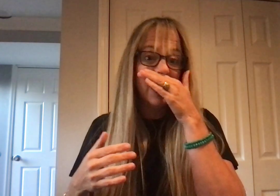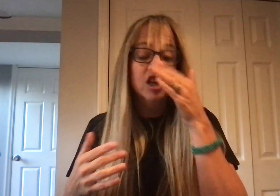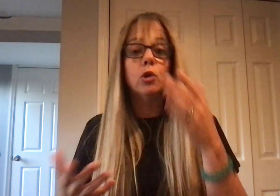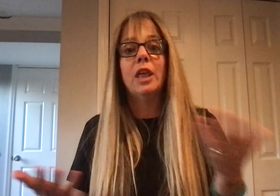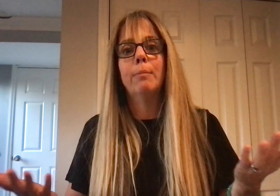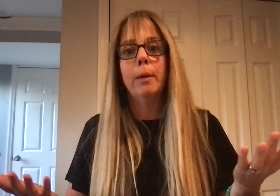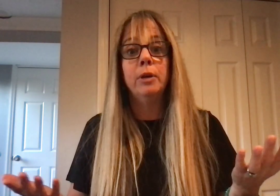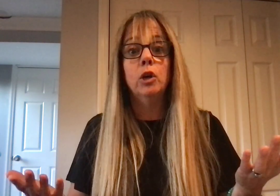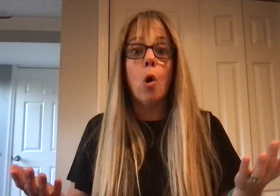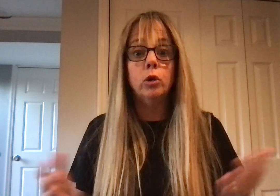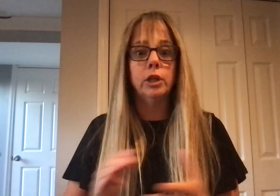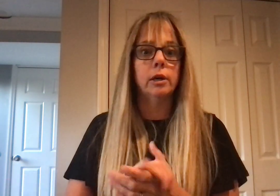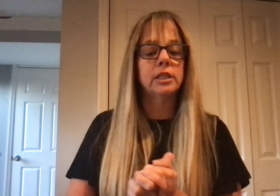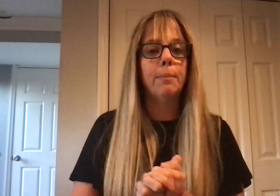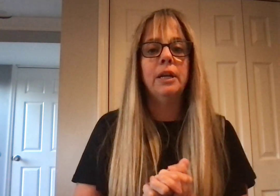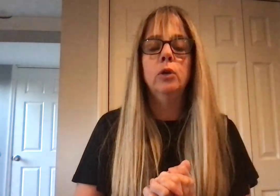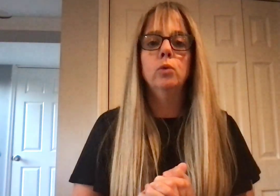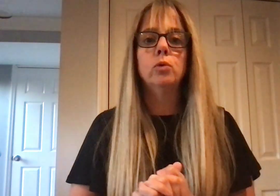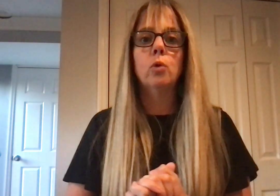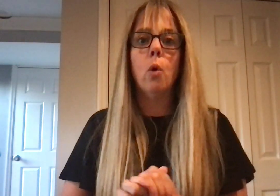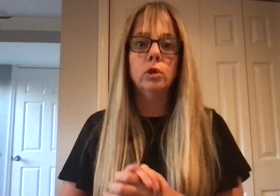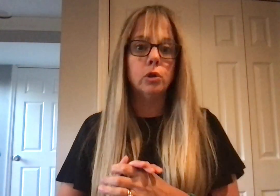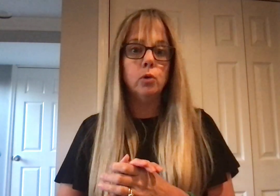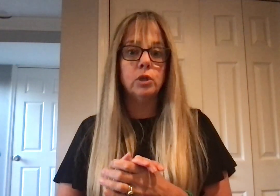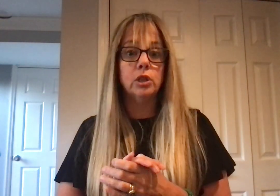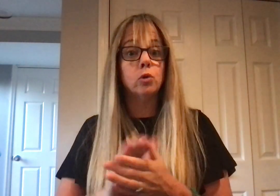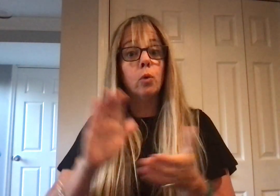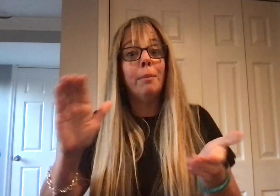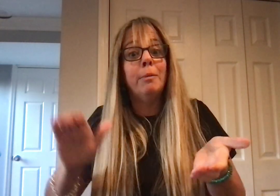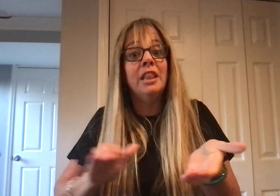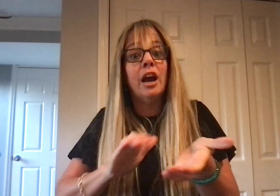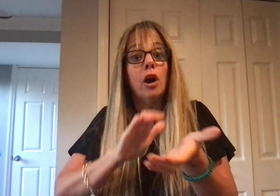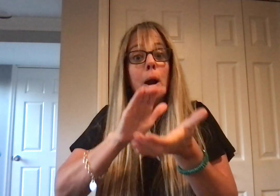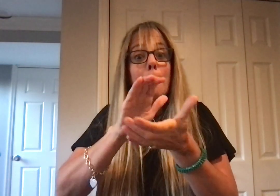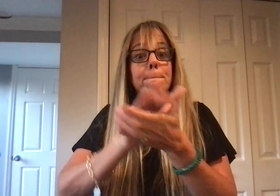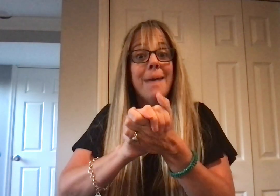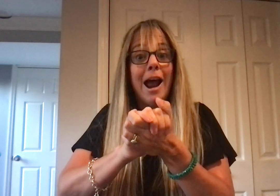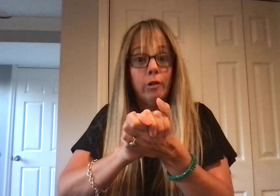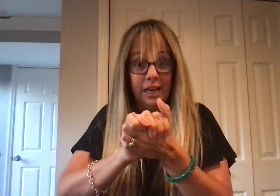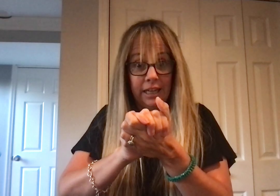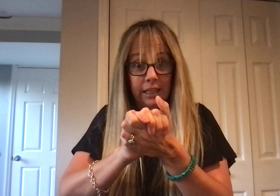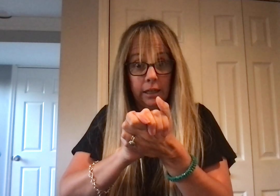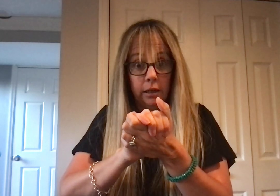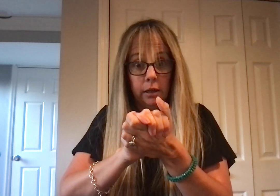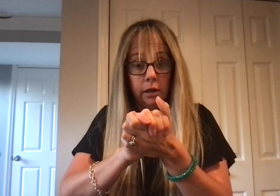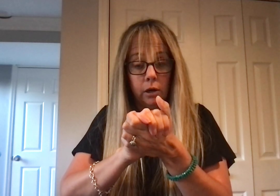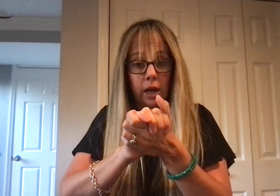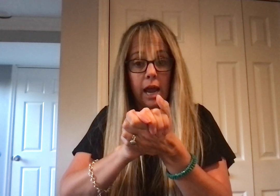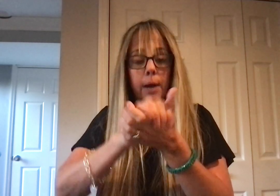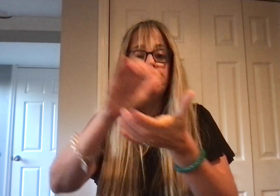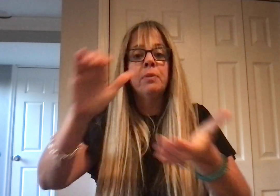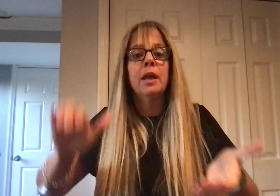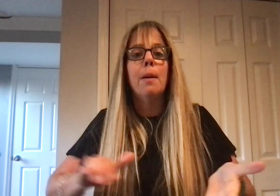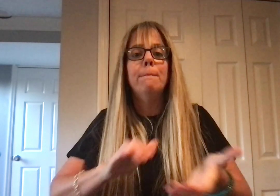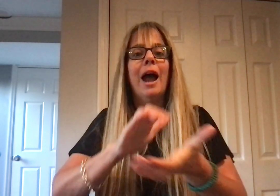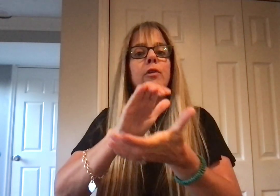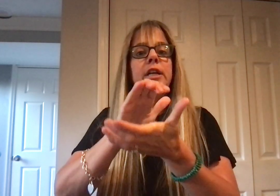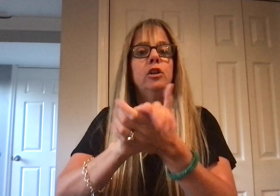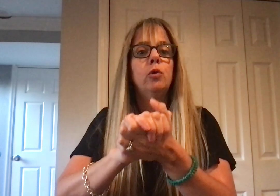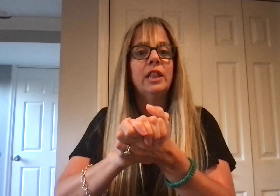So they might be older. Somebody who's older who's in school, maybe they're married, okay? Married. You can think of